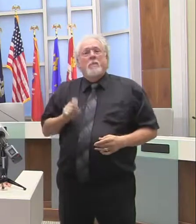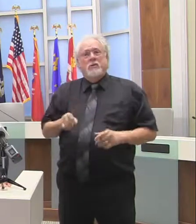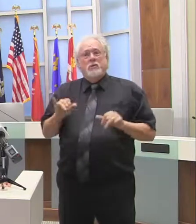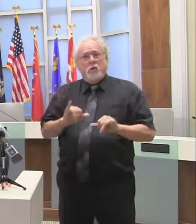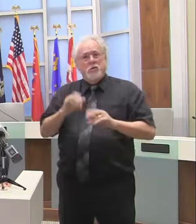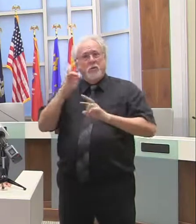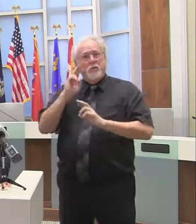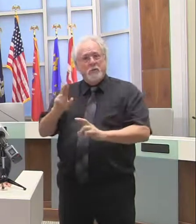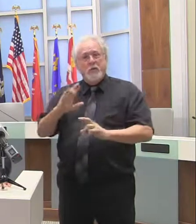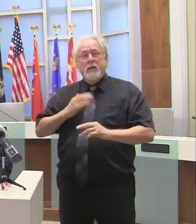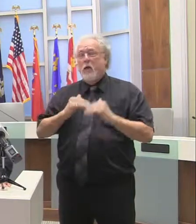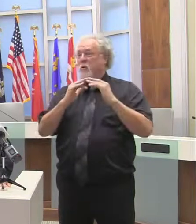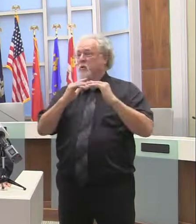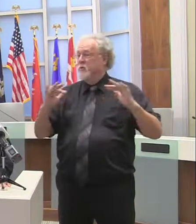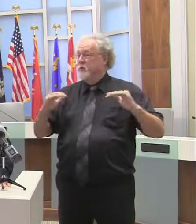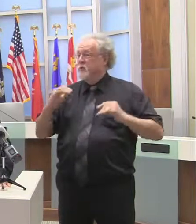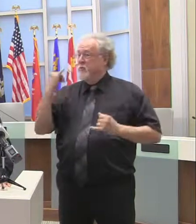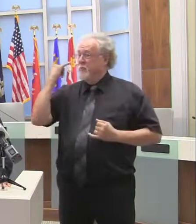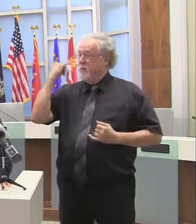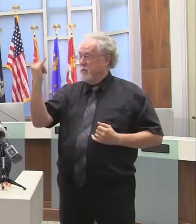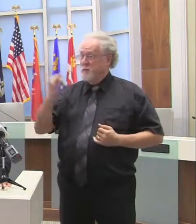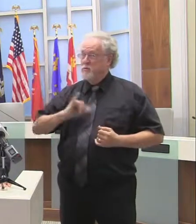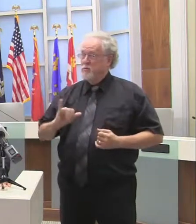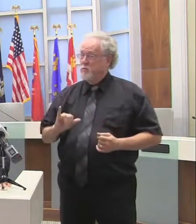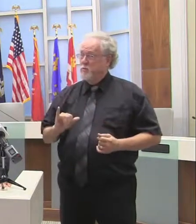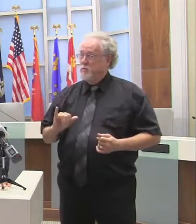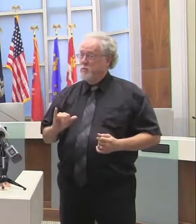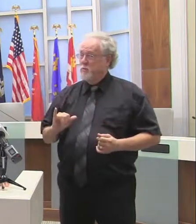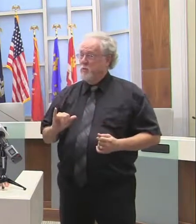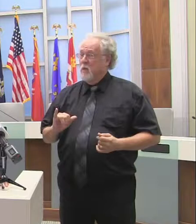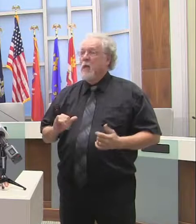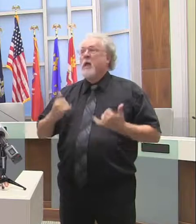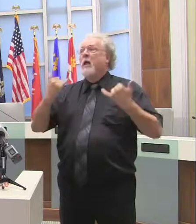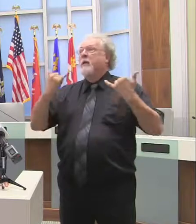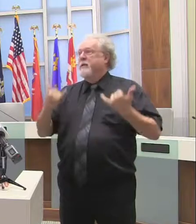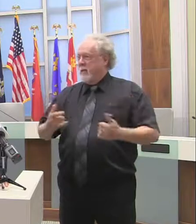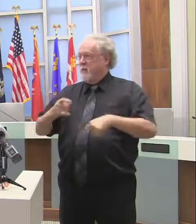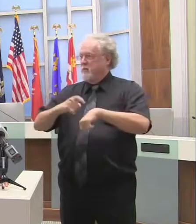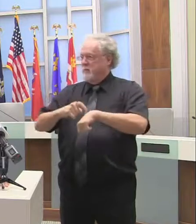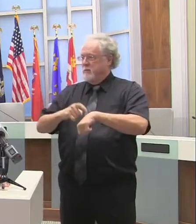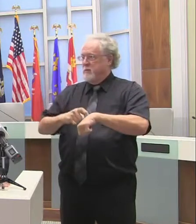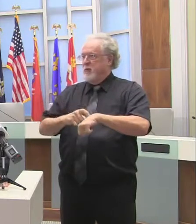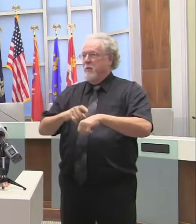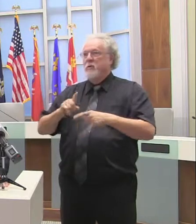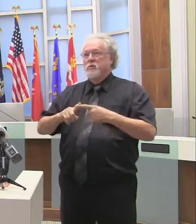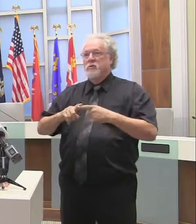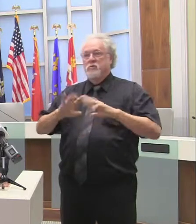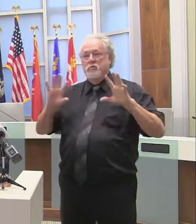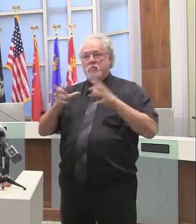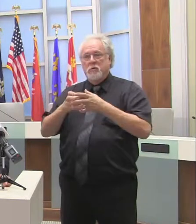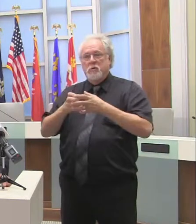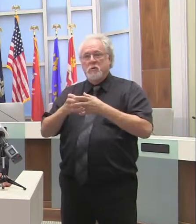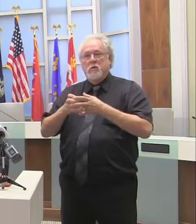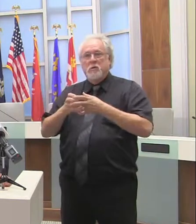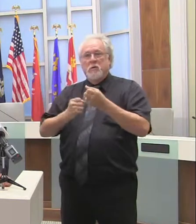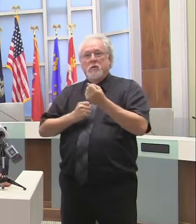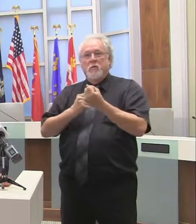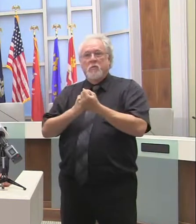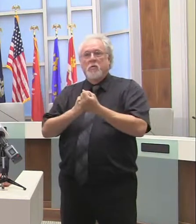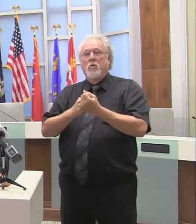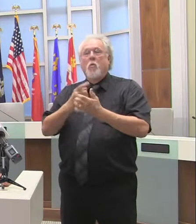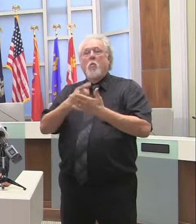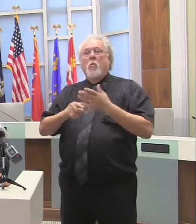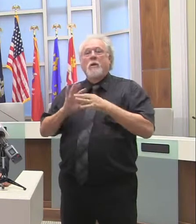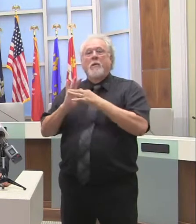also respect our diverse opinions as well. Now is the time to rally around the ties that